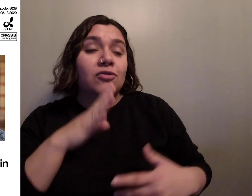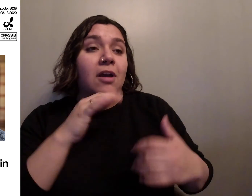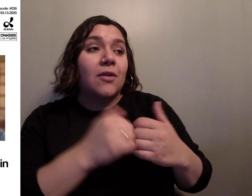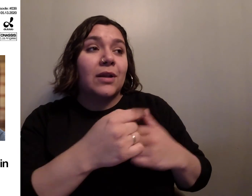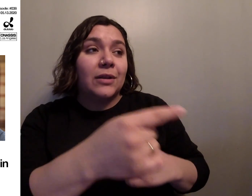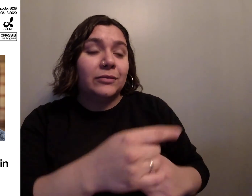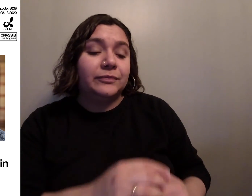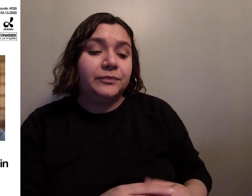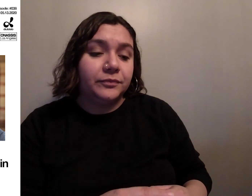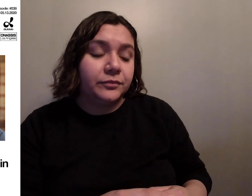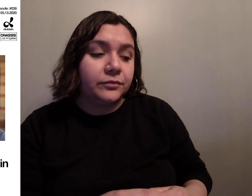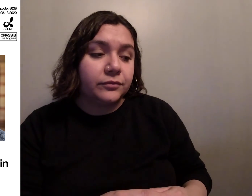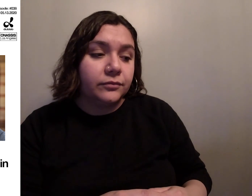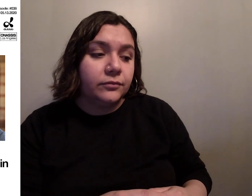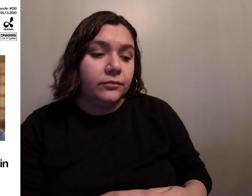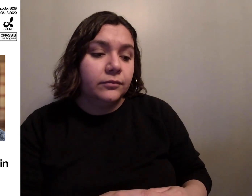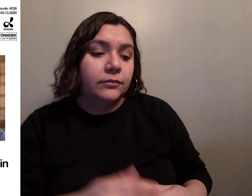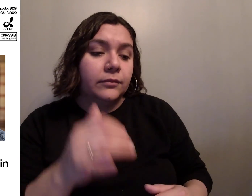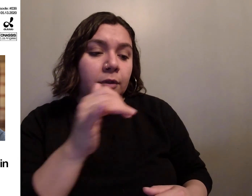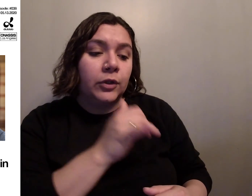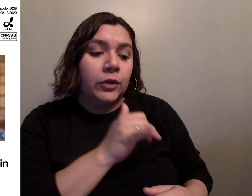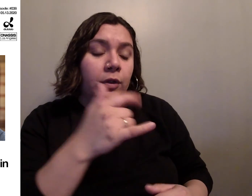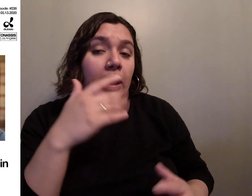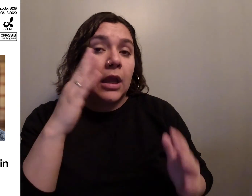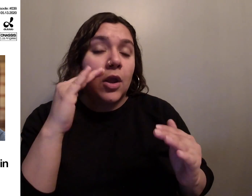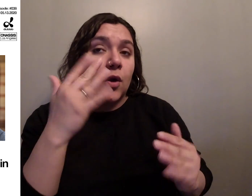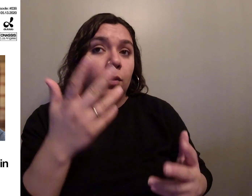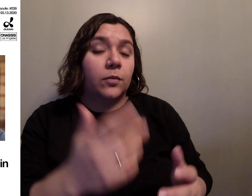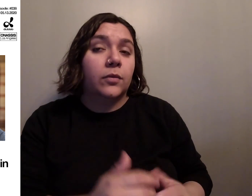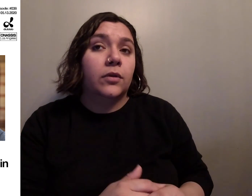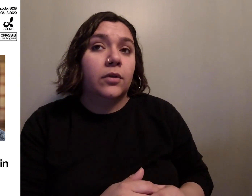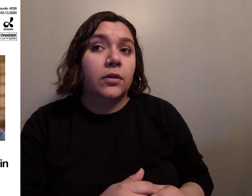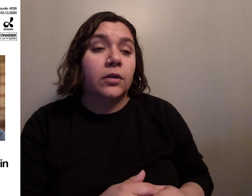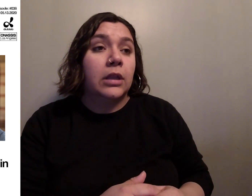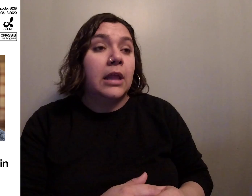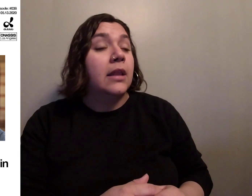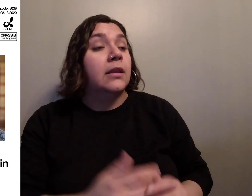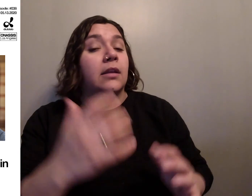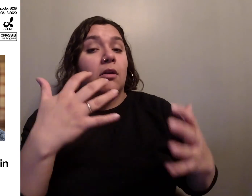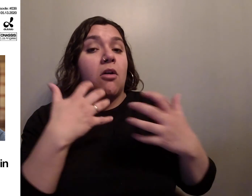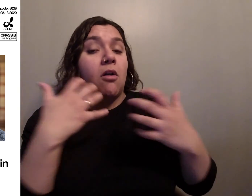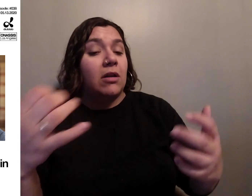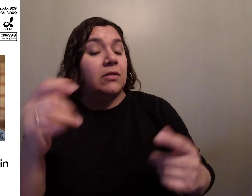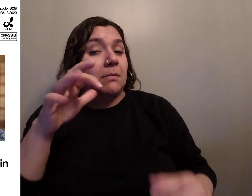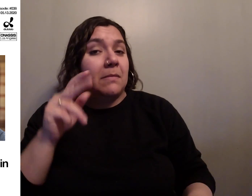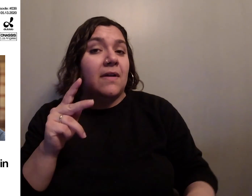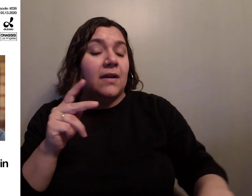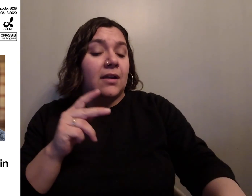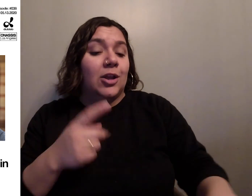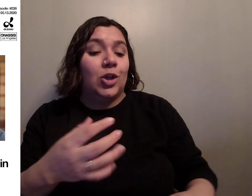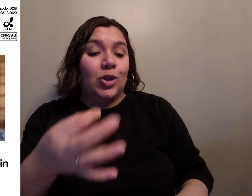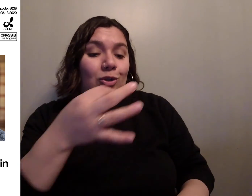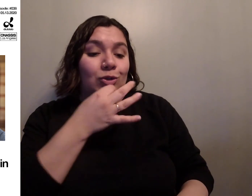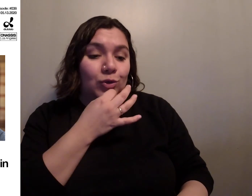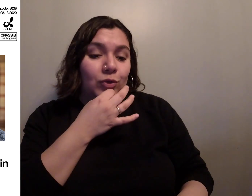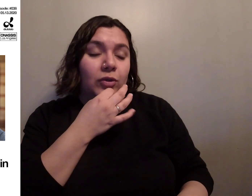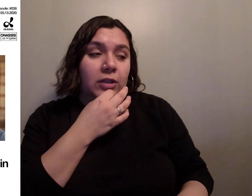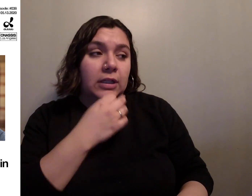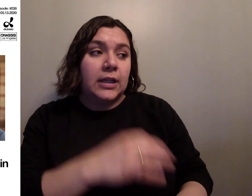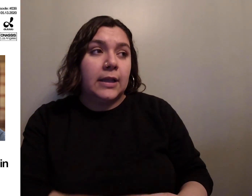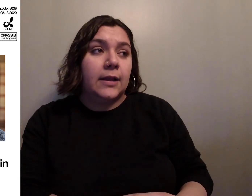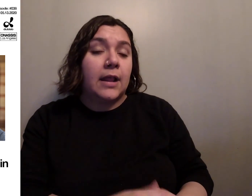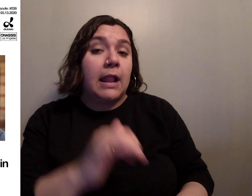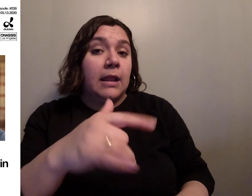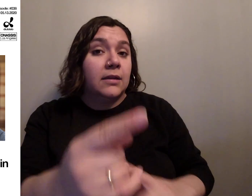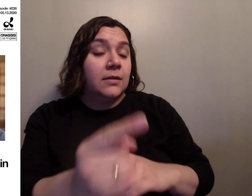Kristy, what a pleasure it is to talk with you, and how much I hope that the audience will